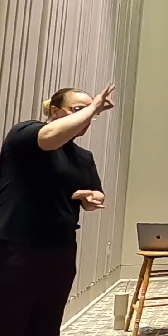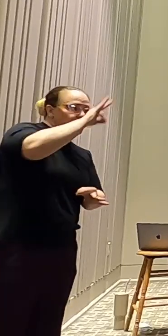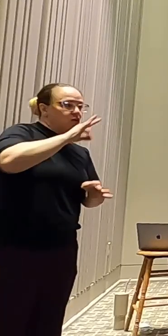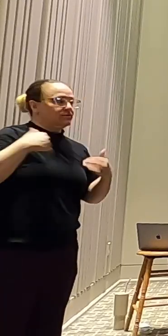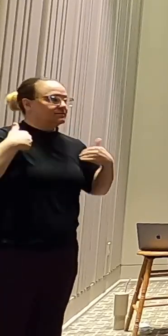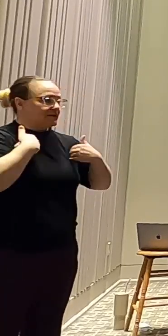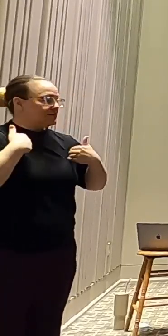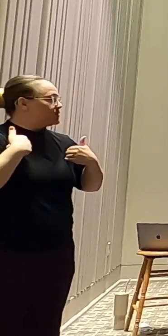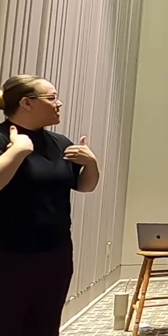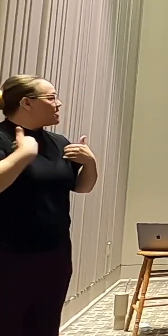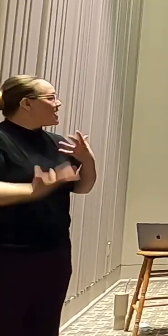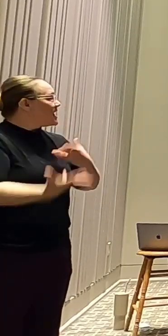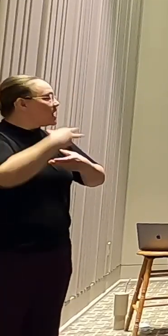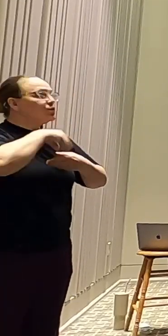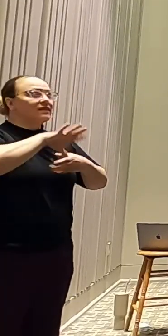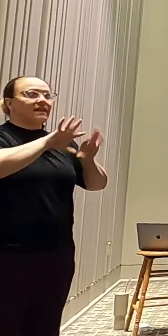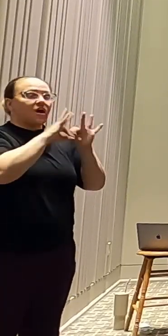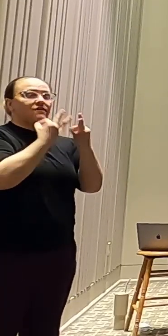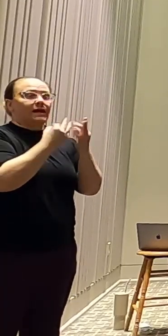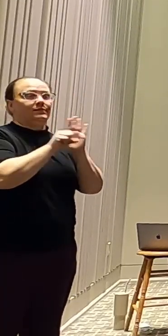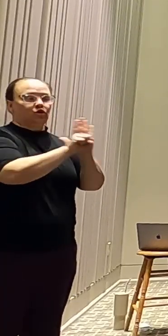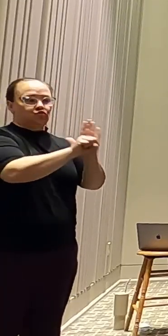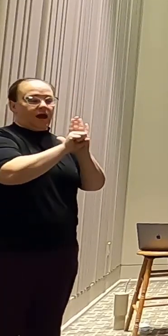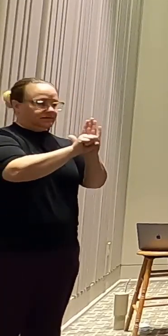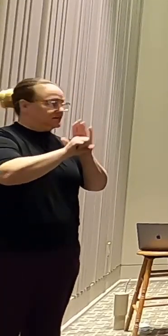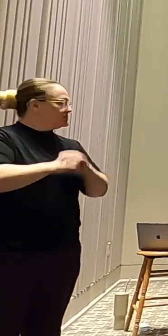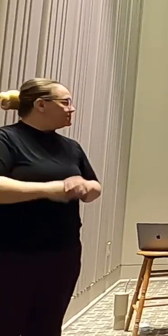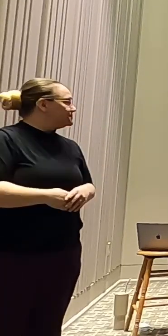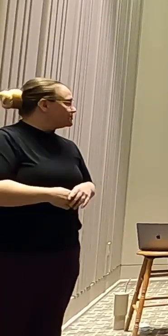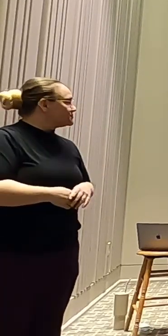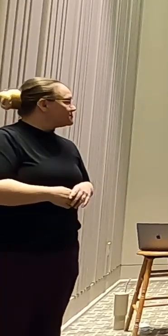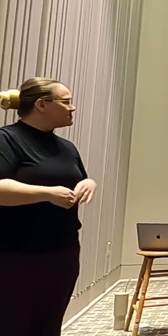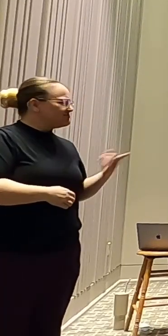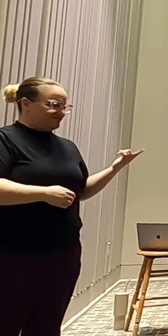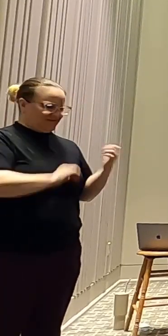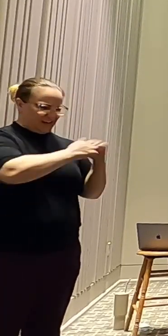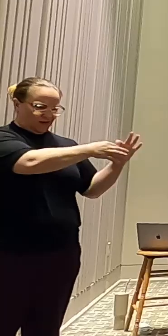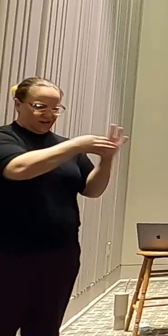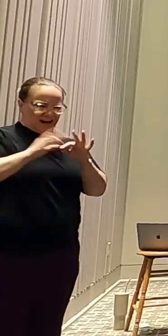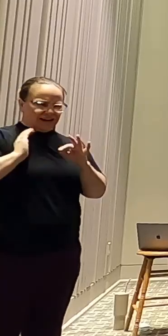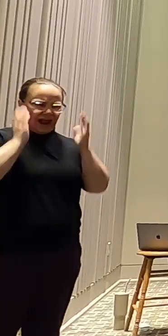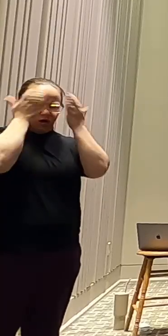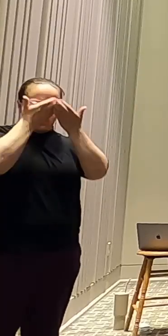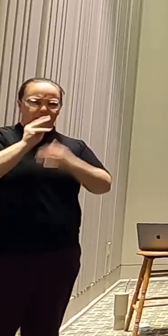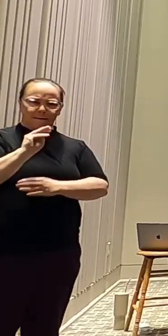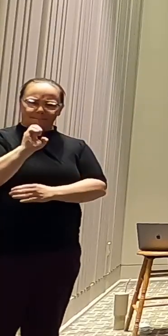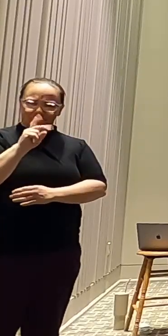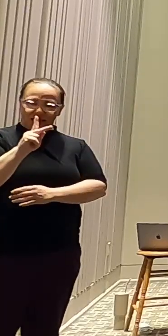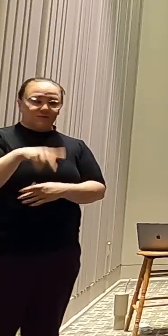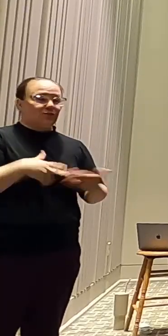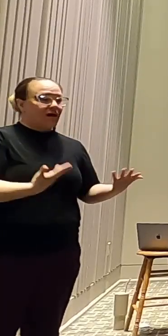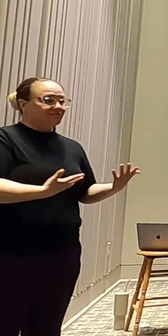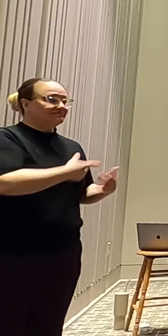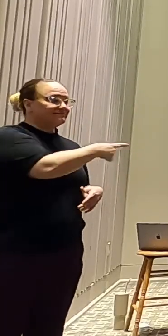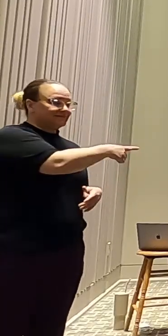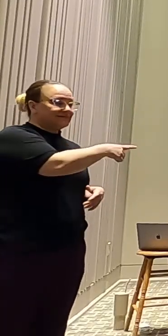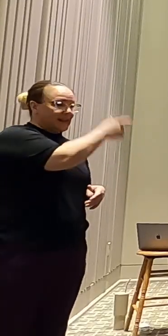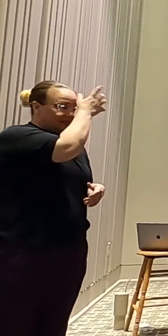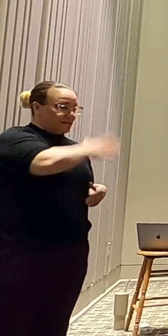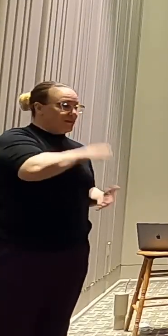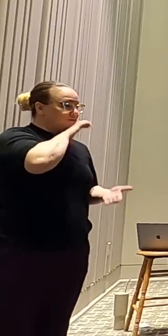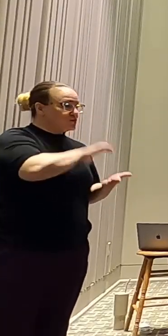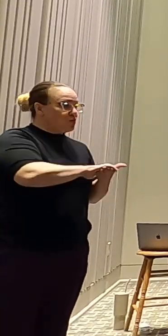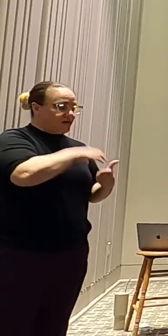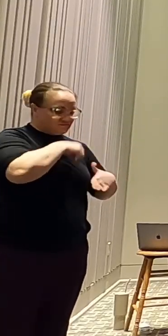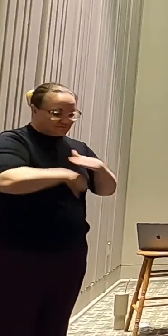crest. So how does this relate to our masks? Well, Mungo Martin and his wife Sarah, they had a daughter named Helen,